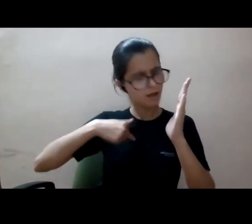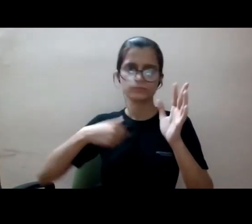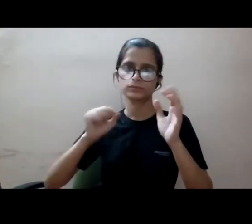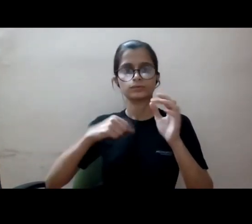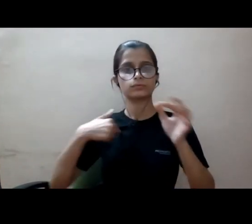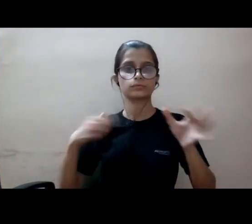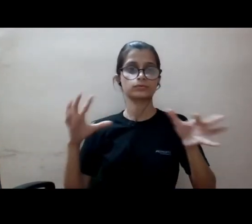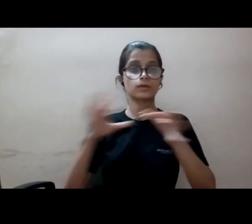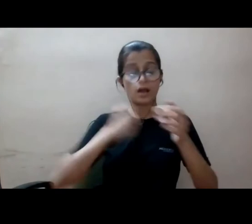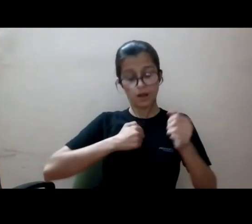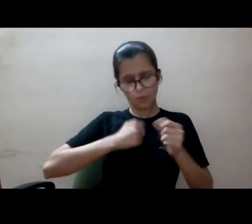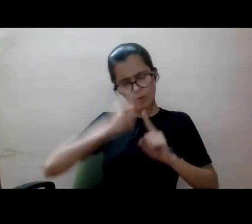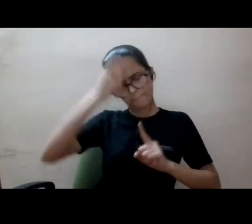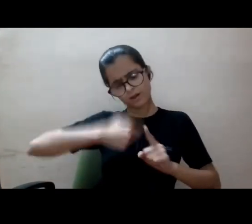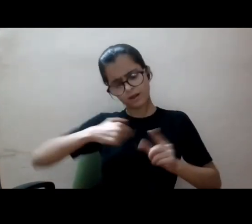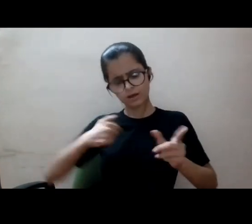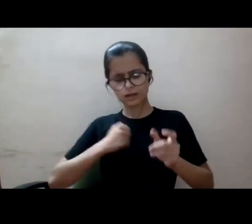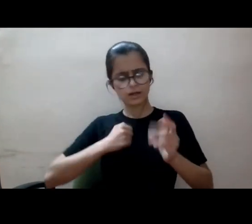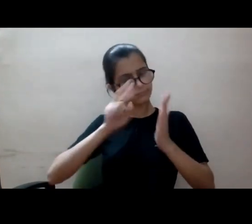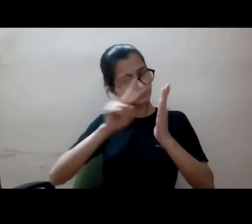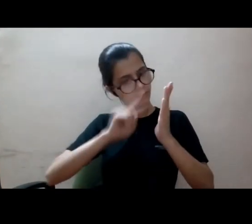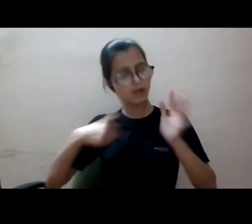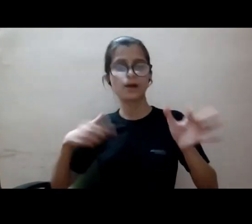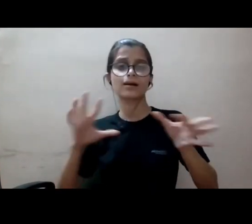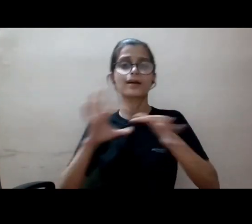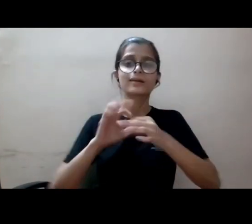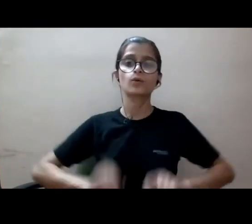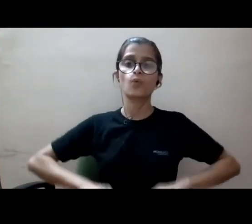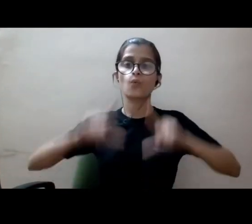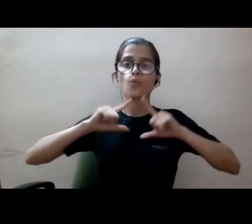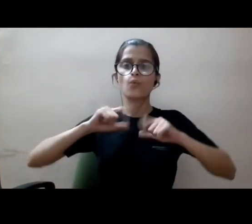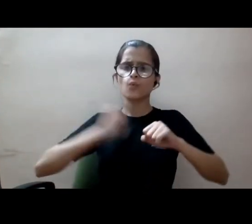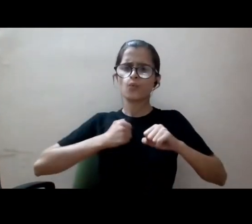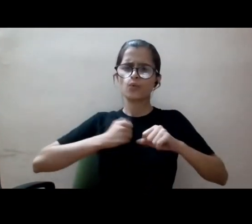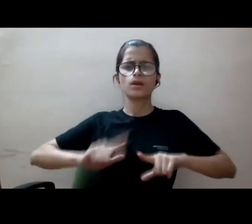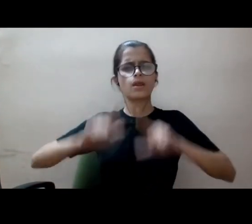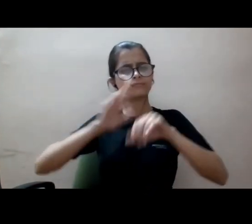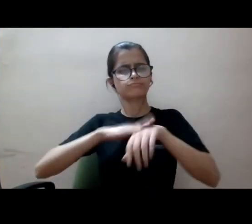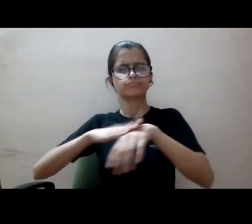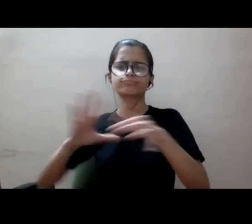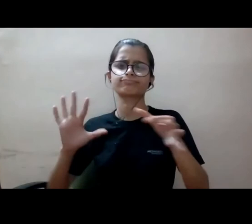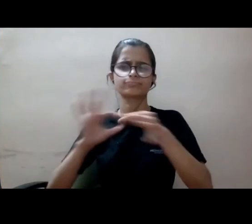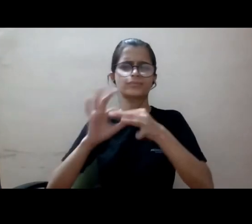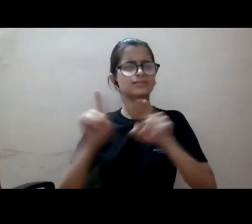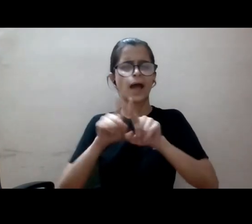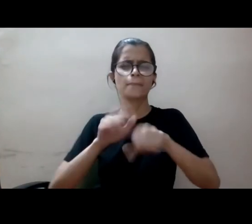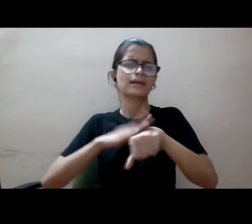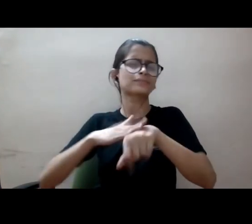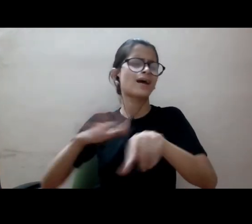mean, I personally feel, it's really about me. I feel like this. I mean, I experience the same thing.